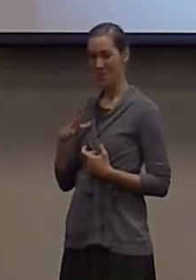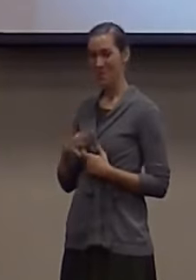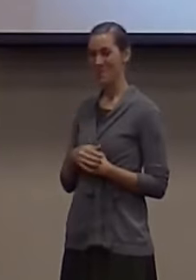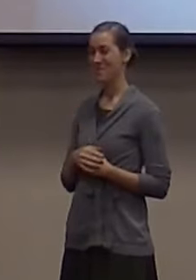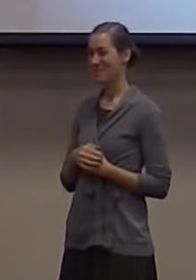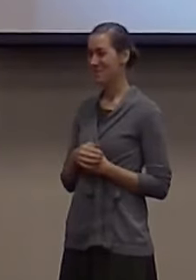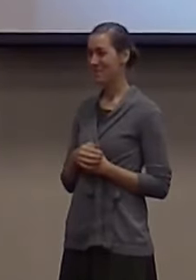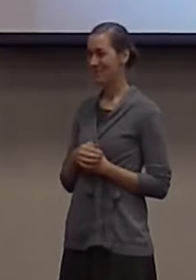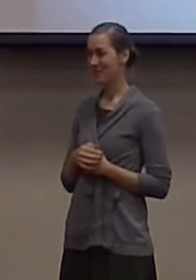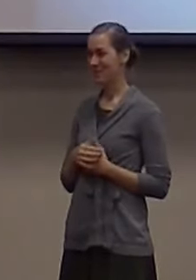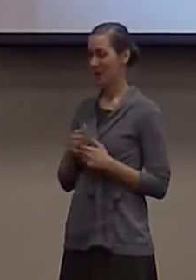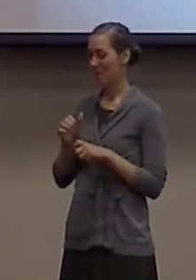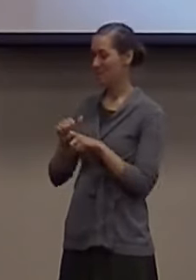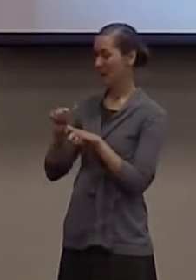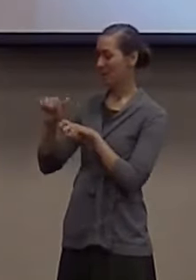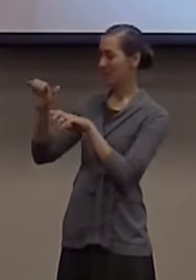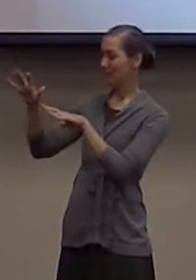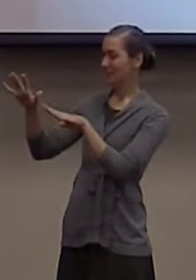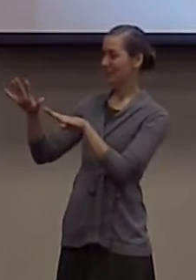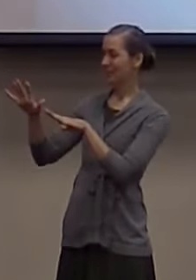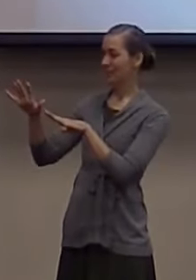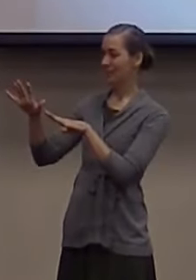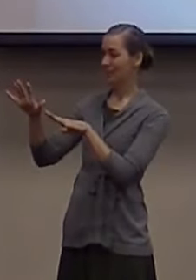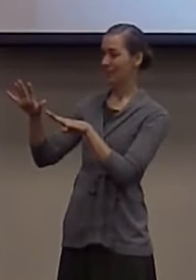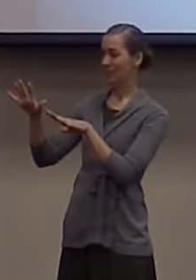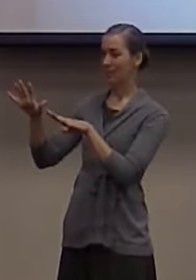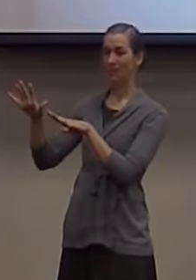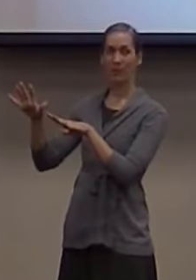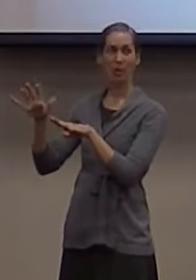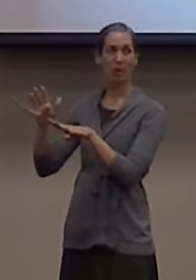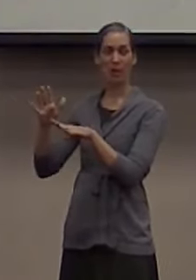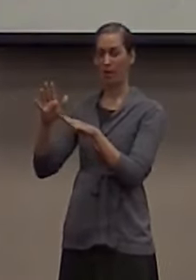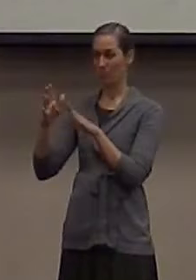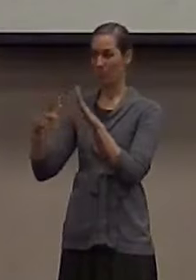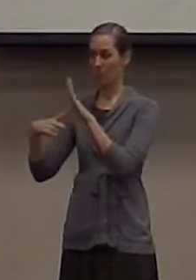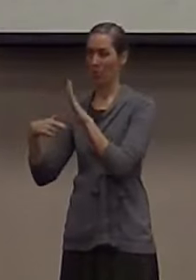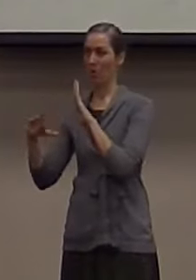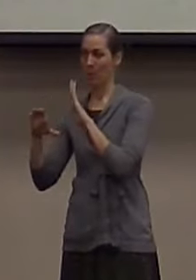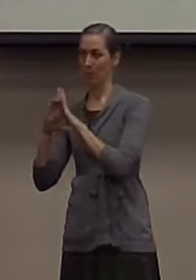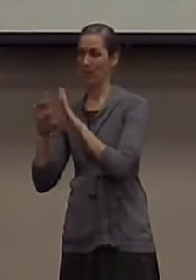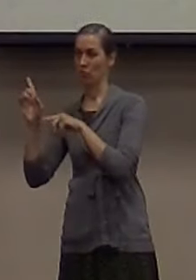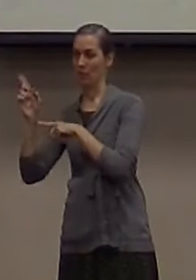right? And these mountains are just majestic, and you're going to see them here in a minute.